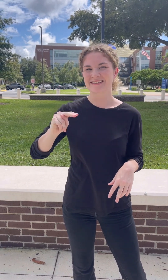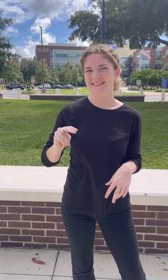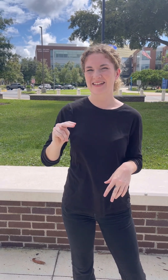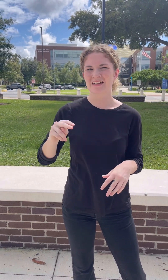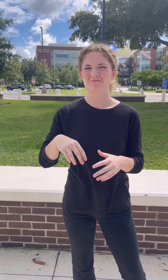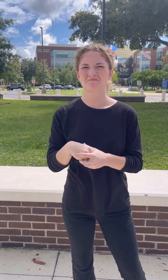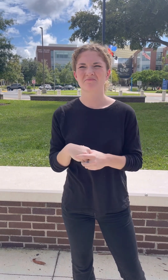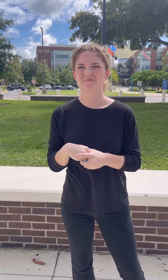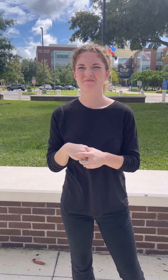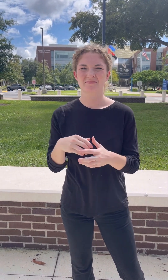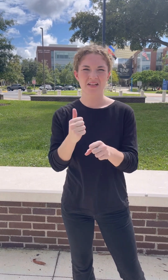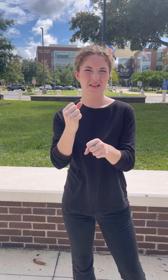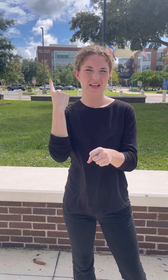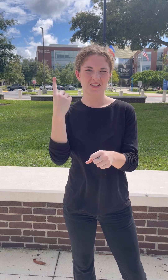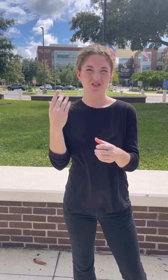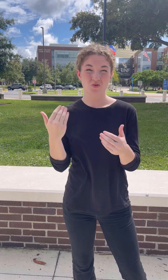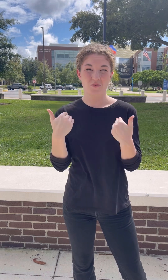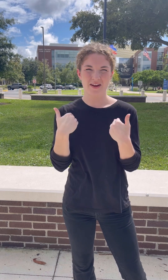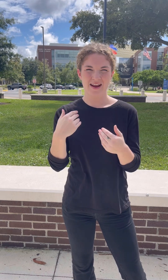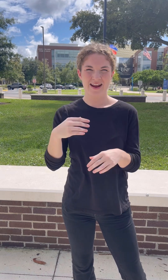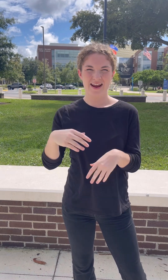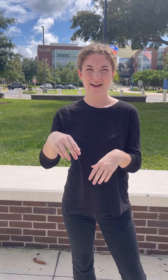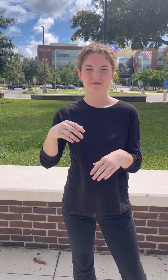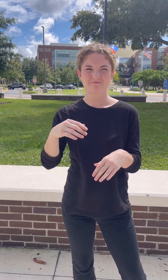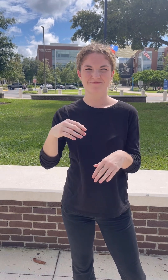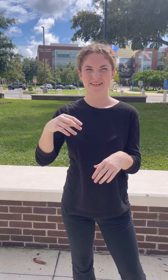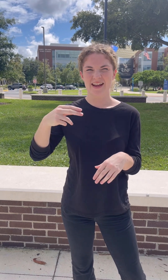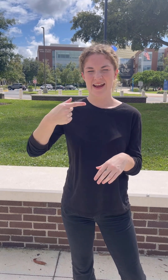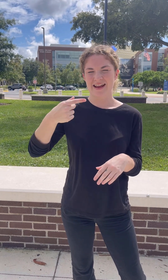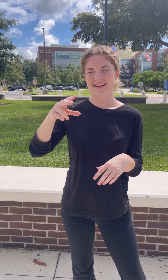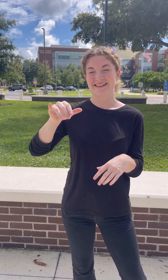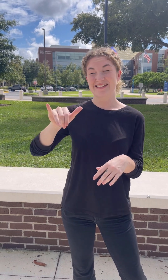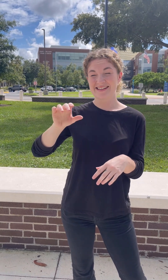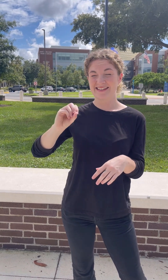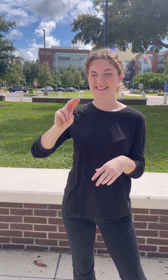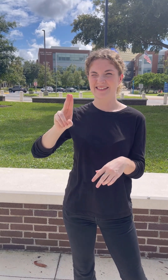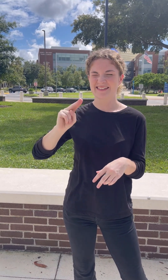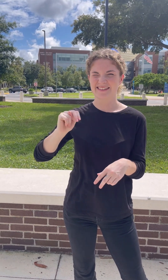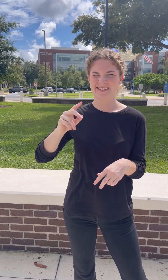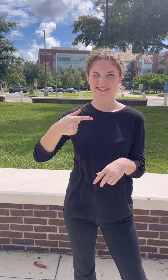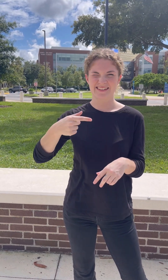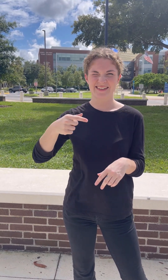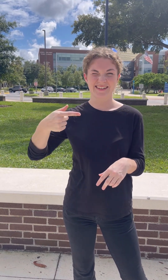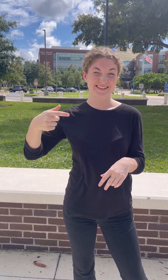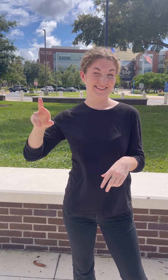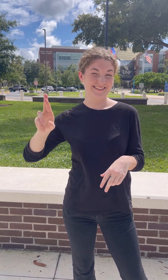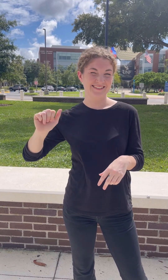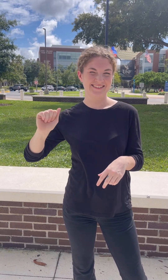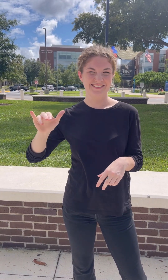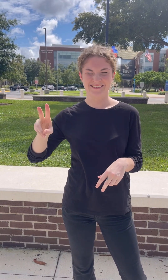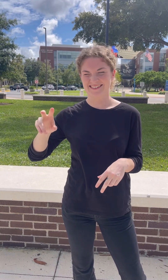Last year, we had Young Gravy, Fabio Foreign, and me. So again, some opportunities to have some fun for our